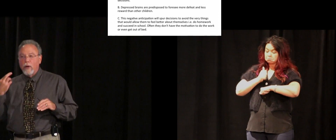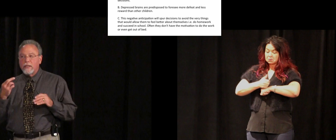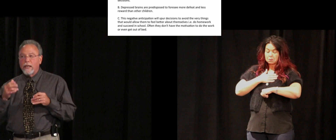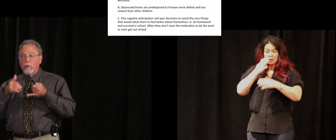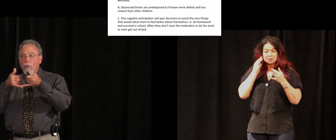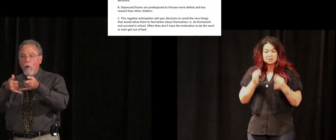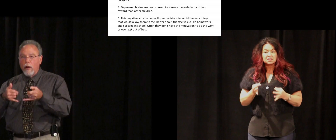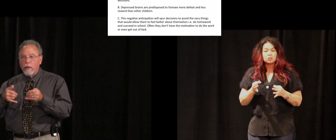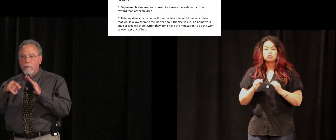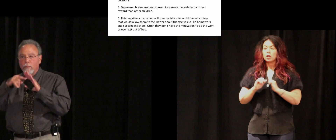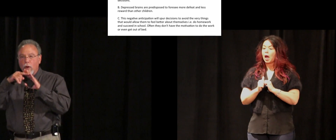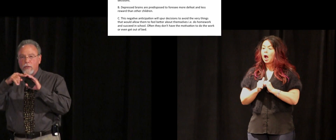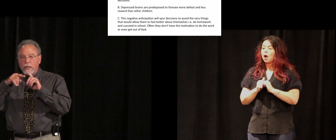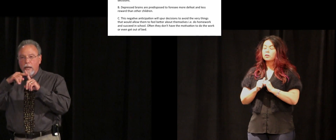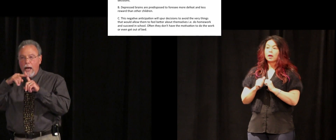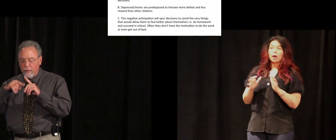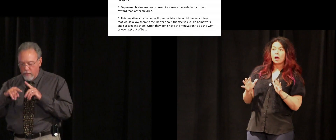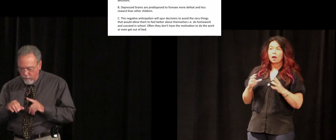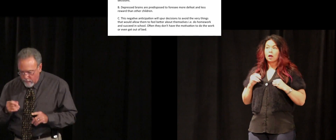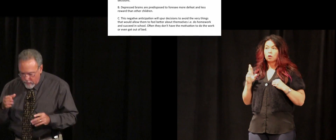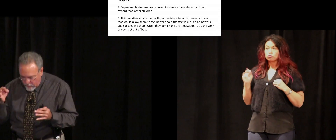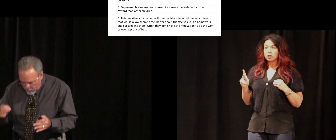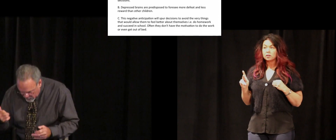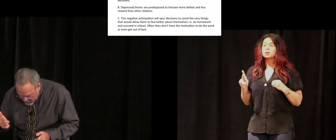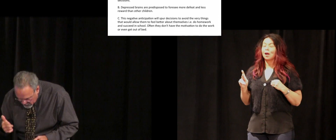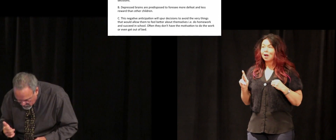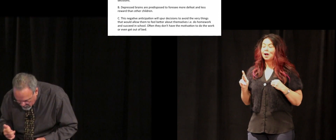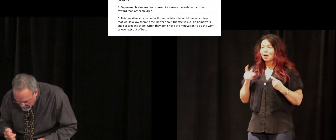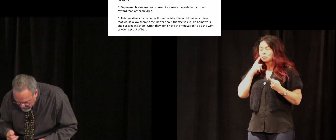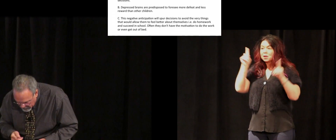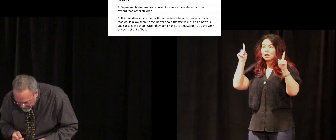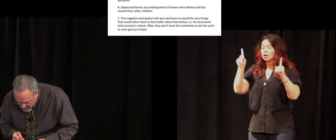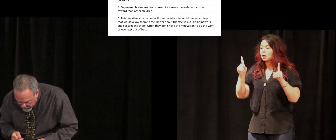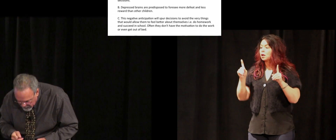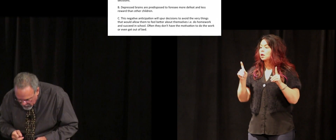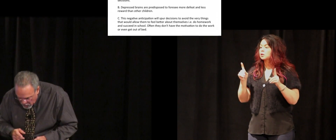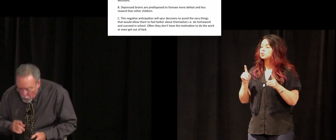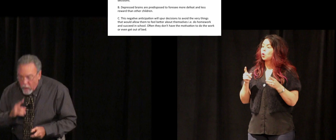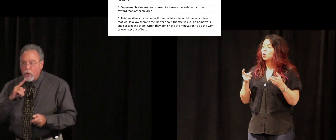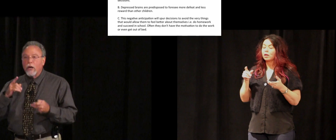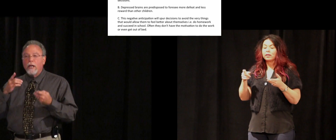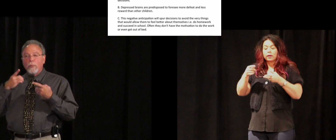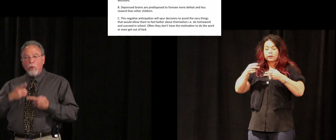Okay, so there's lots of different theories. There's,